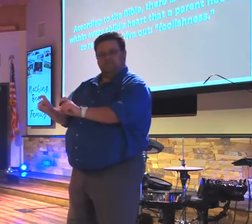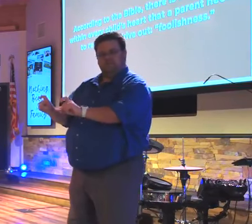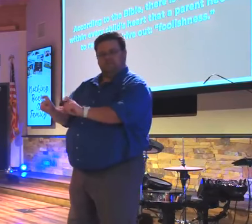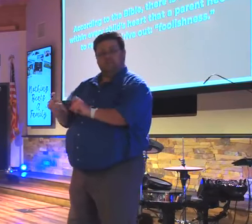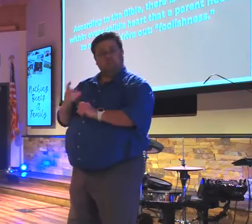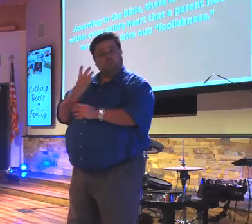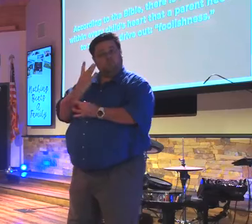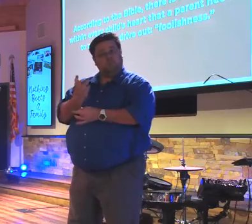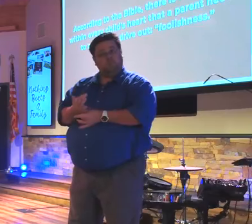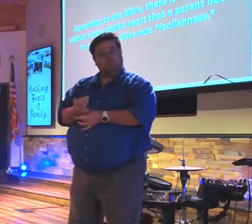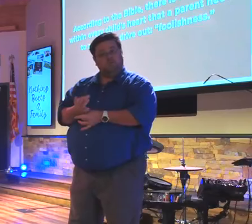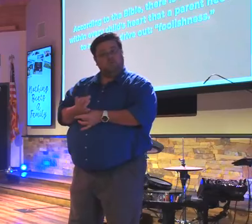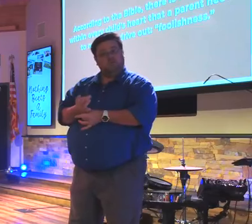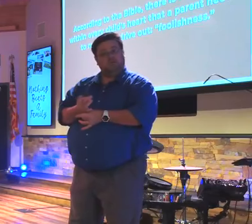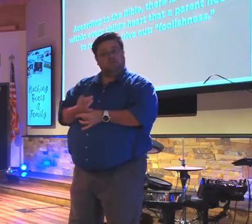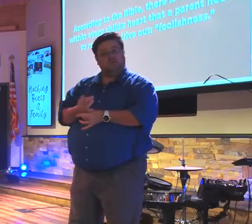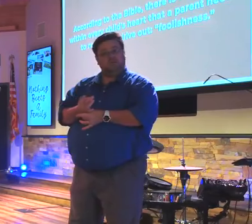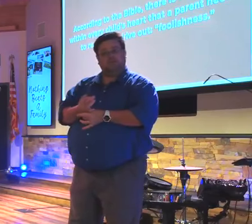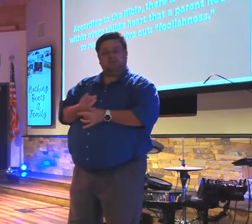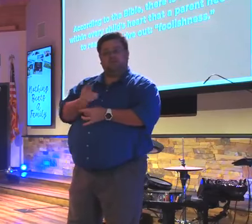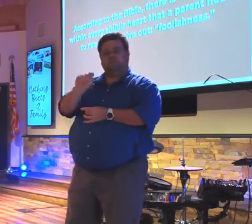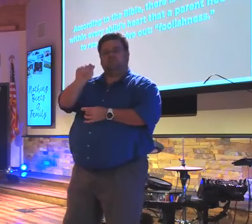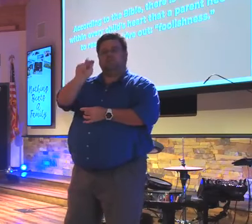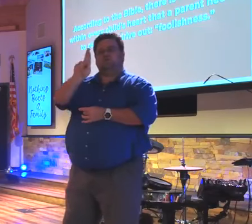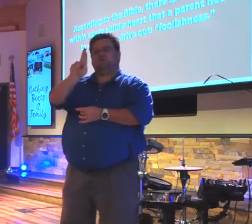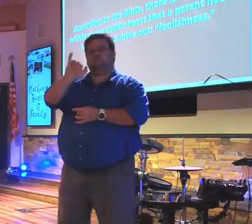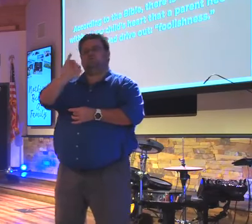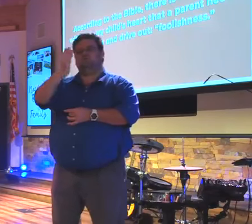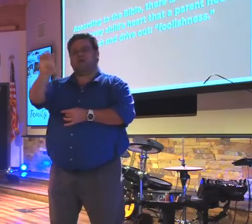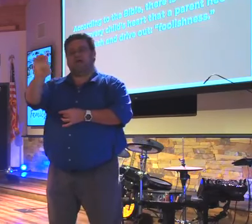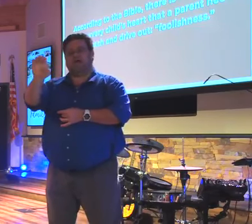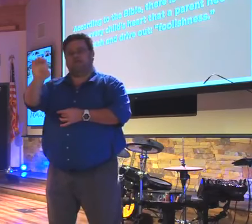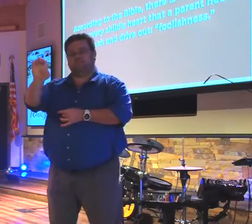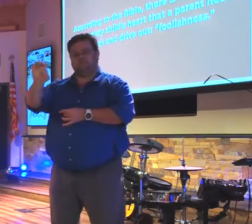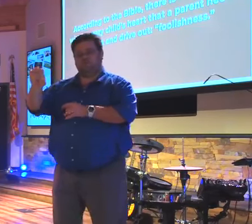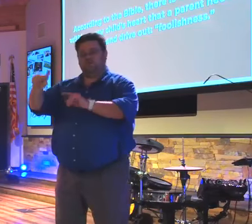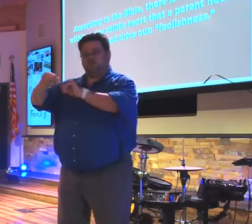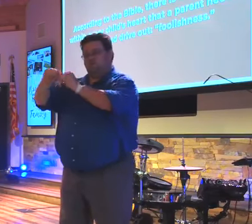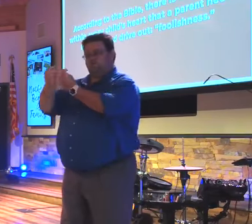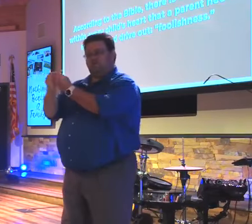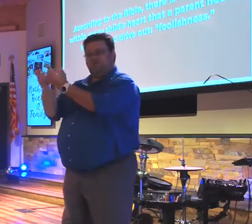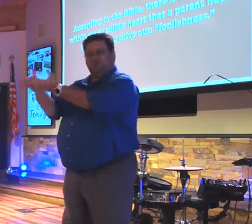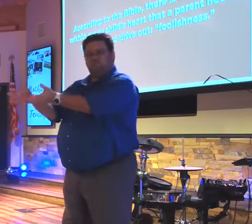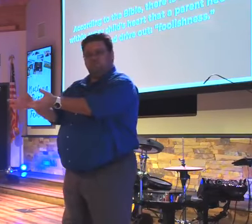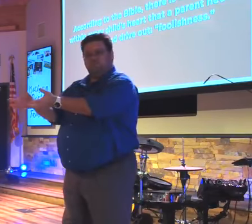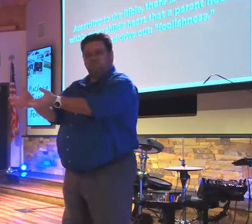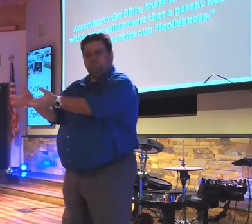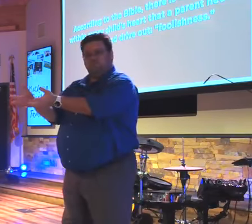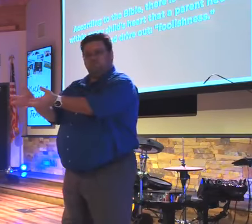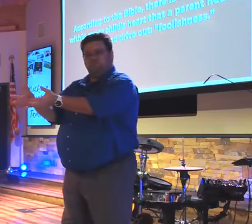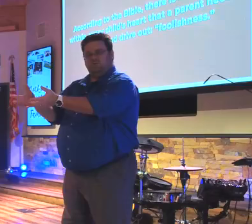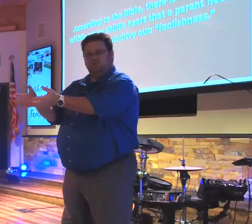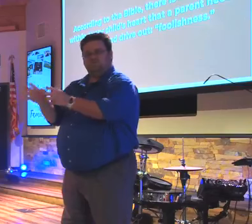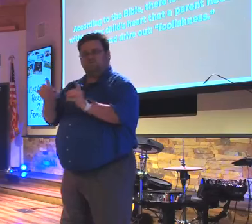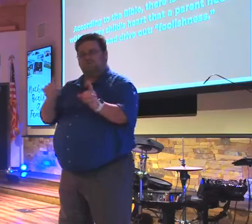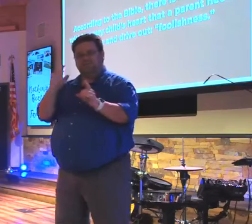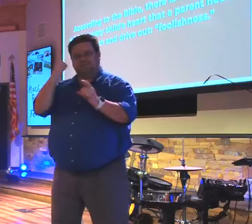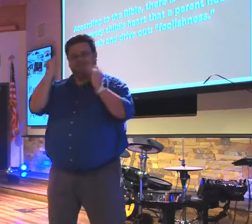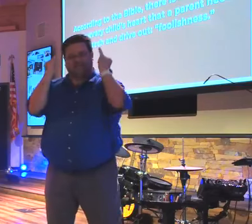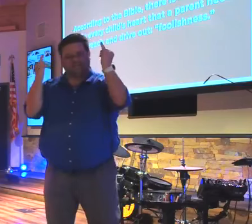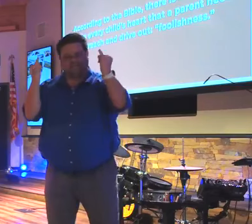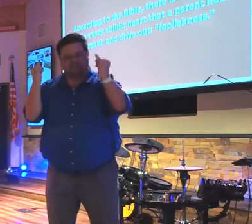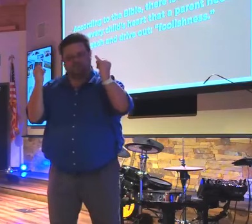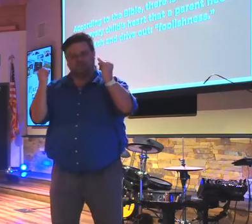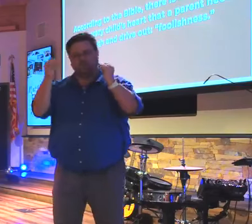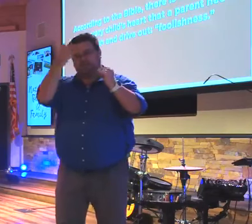Interesting. It's the idea of a tribal family, a family unit. So I think the idea